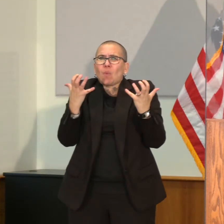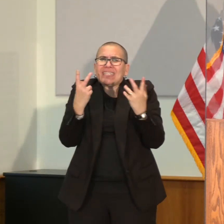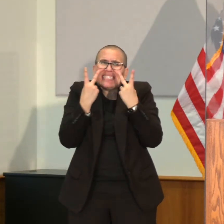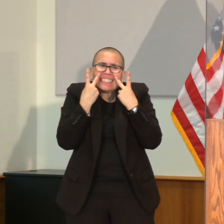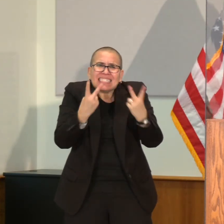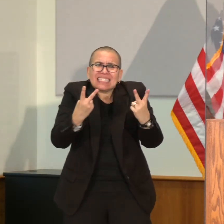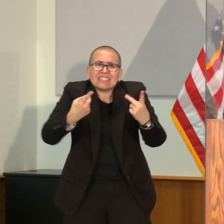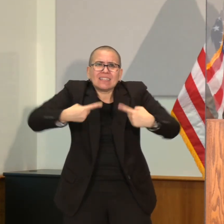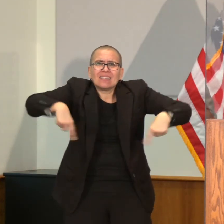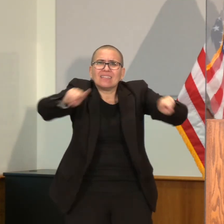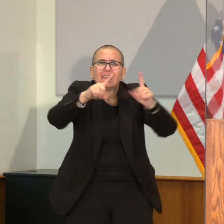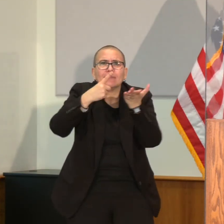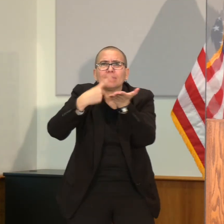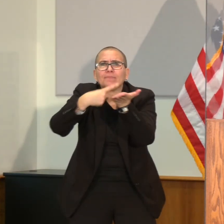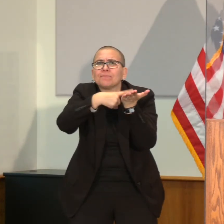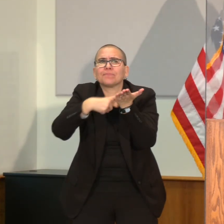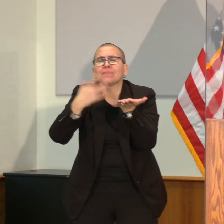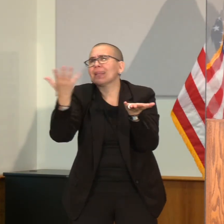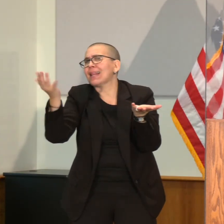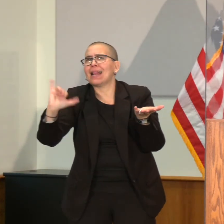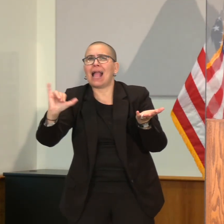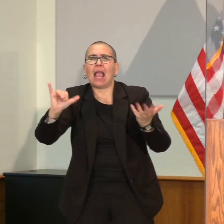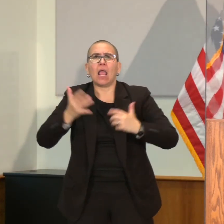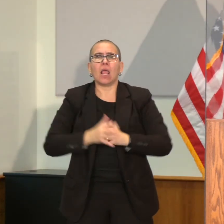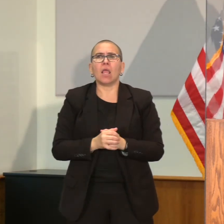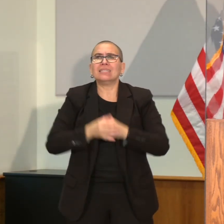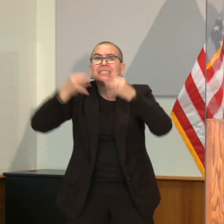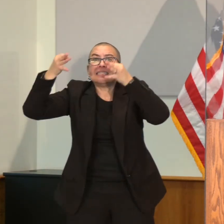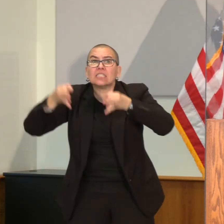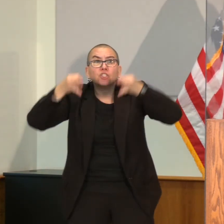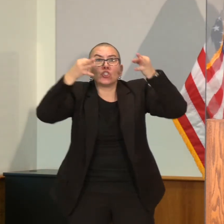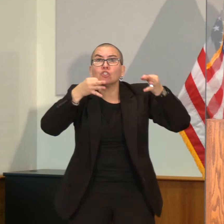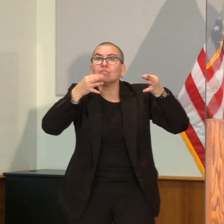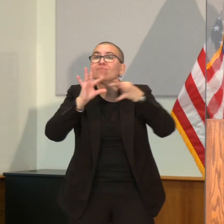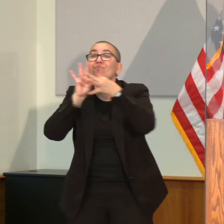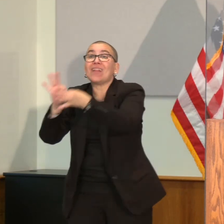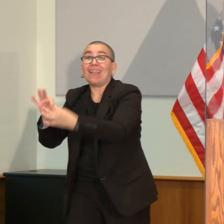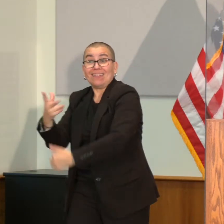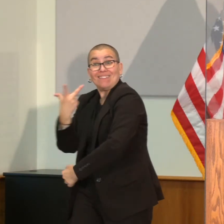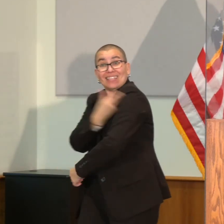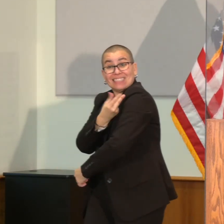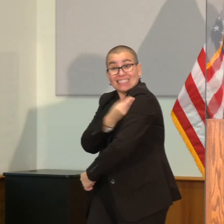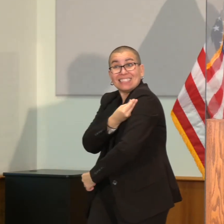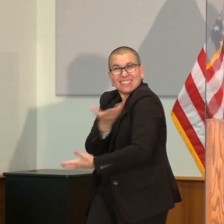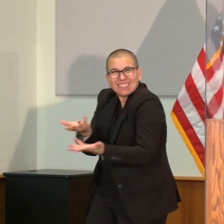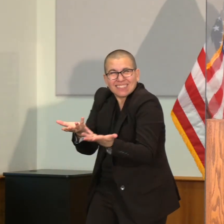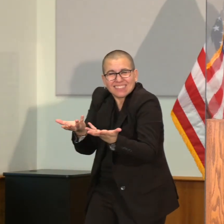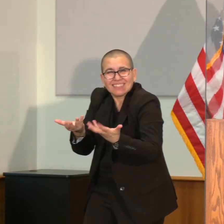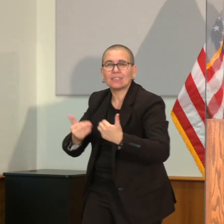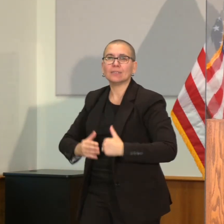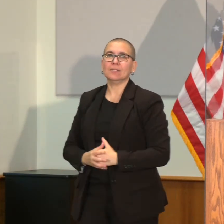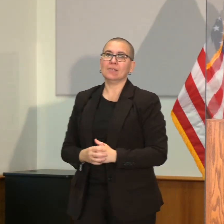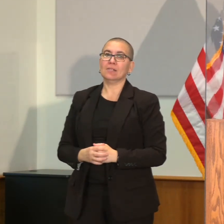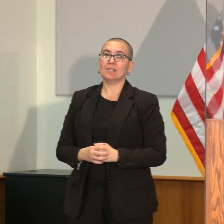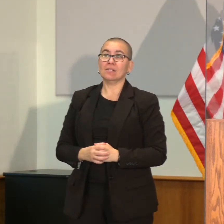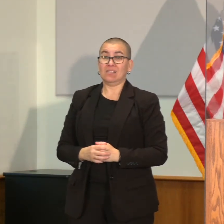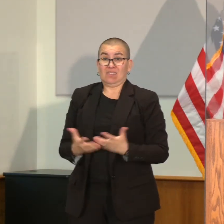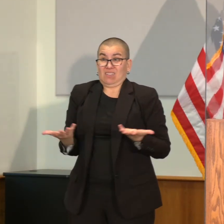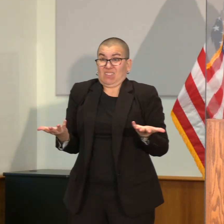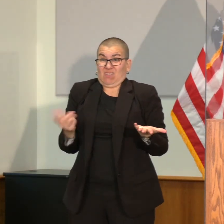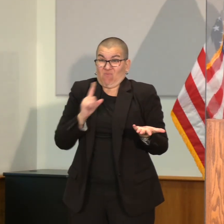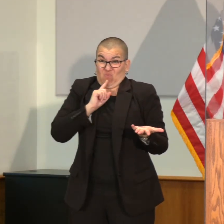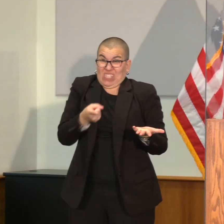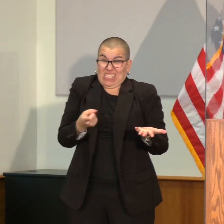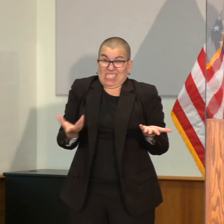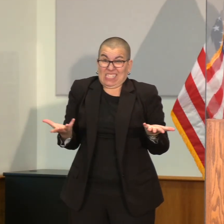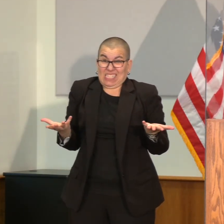working on, vaccine distribution, those types of things. But right now, since that isn't going, post board will